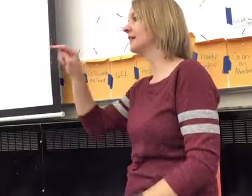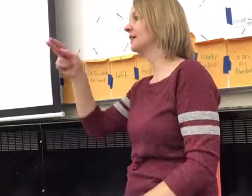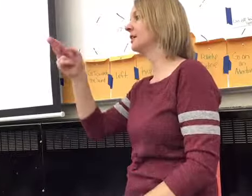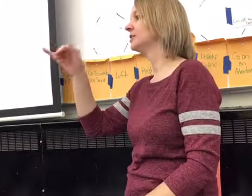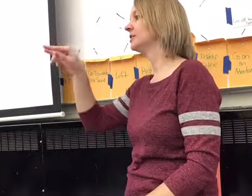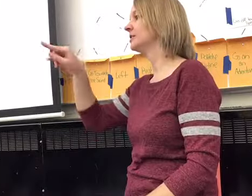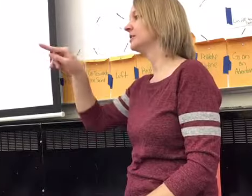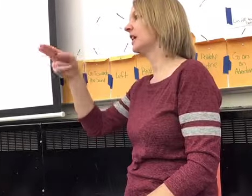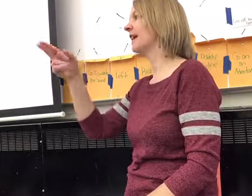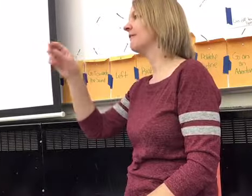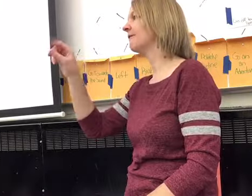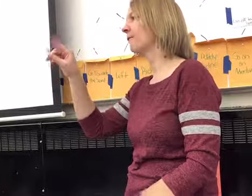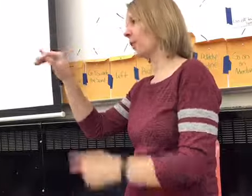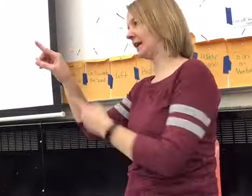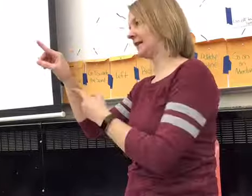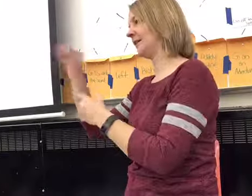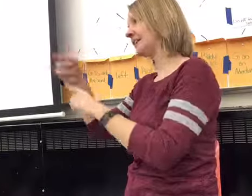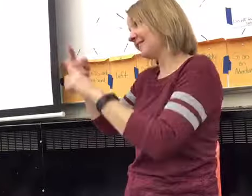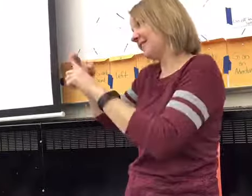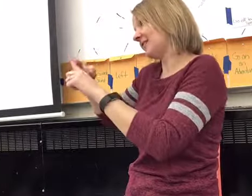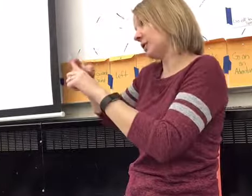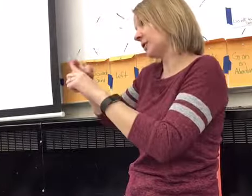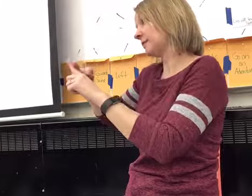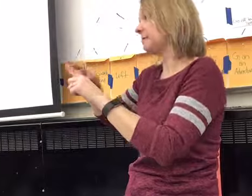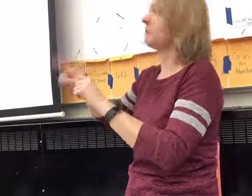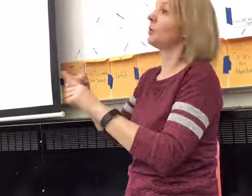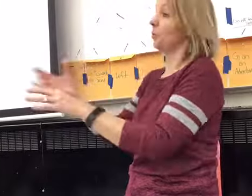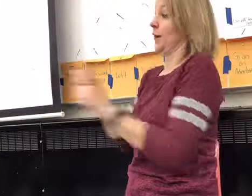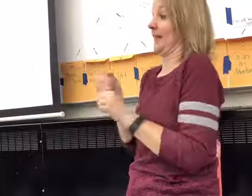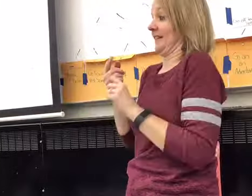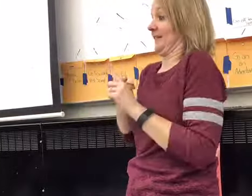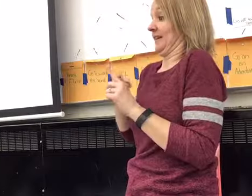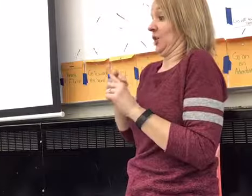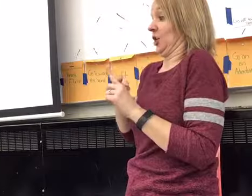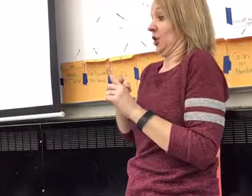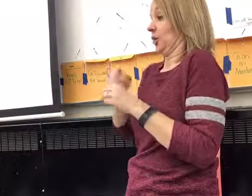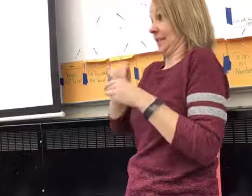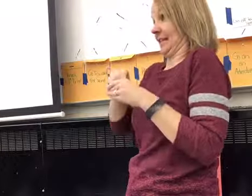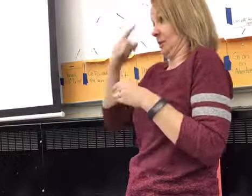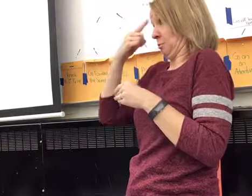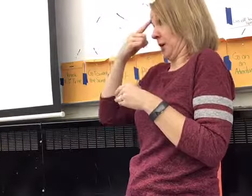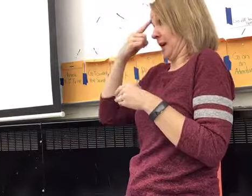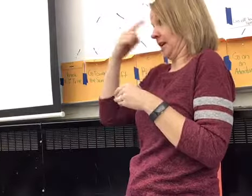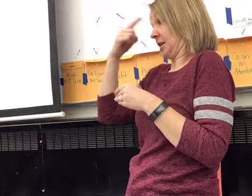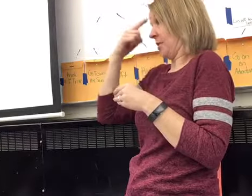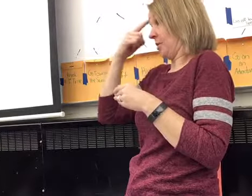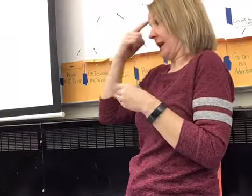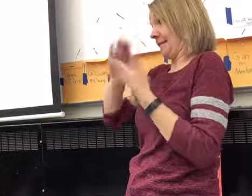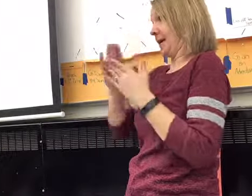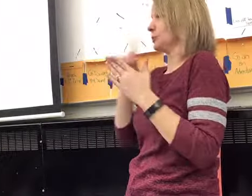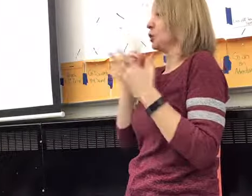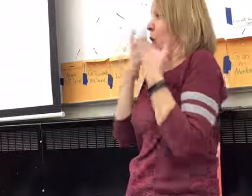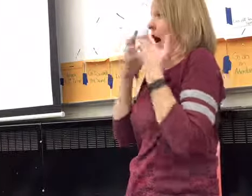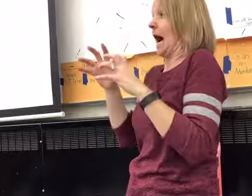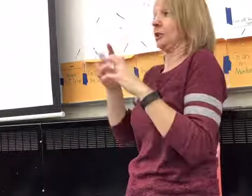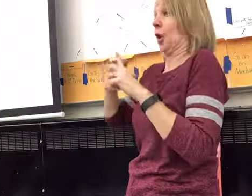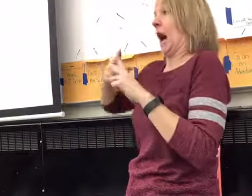basically a fever that when this fever comes, it gets into your brain. It makes your brain so hot and such a high fever, we're talking